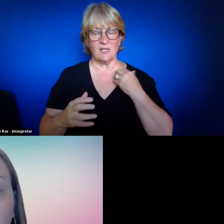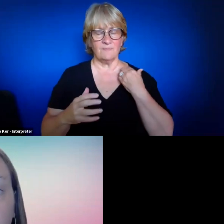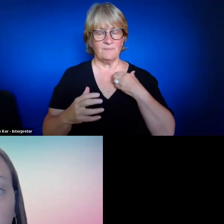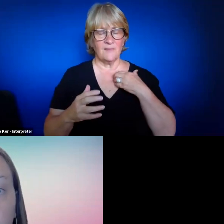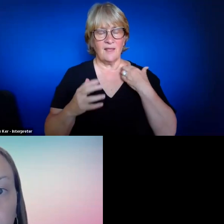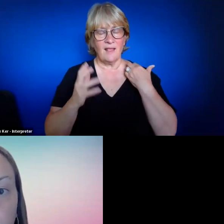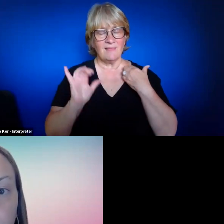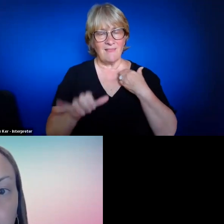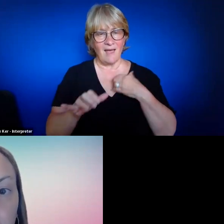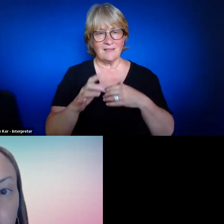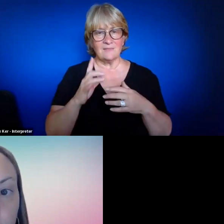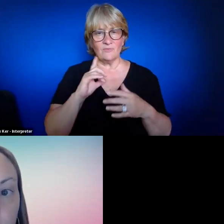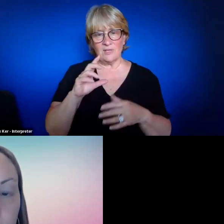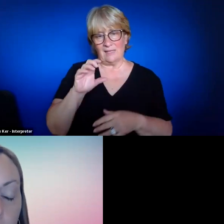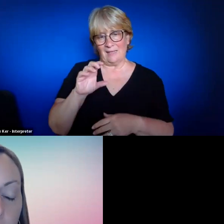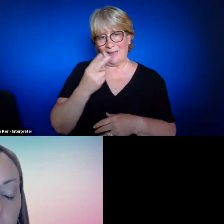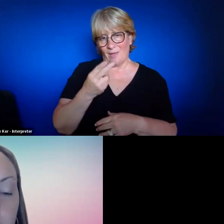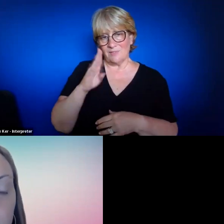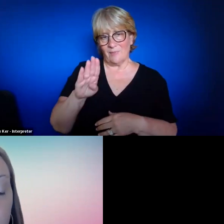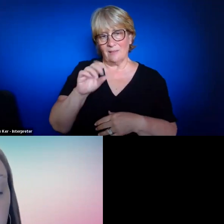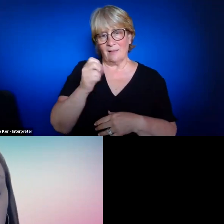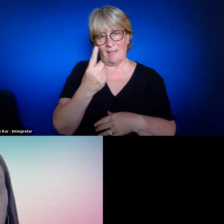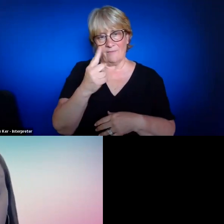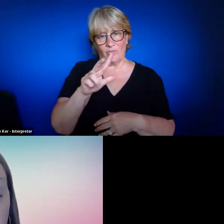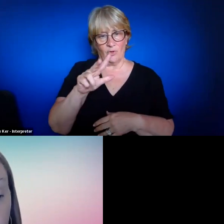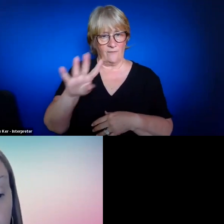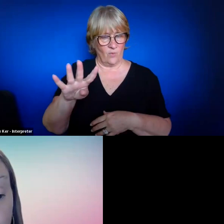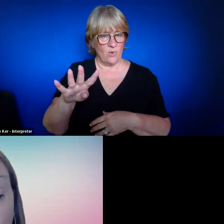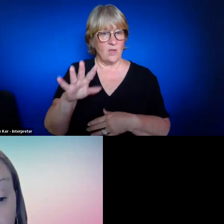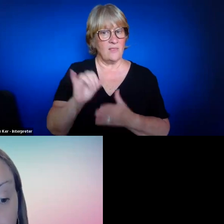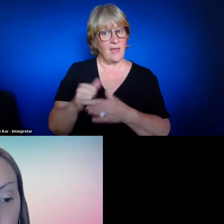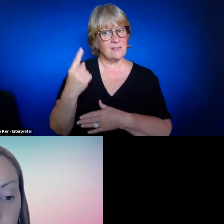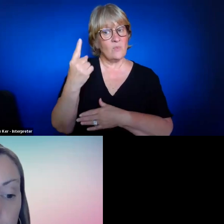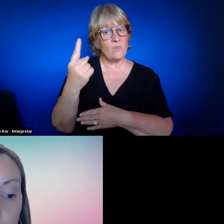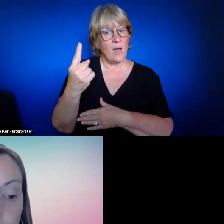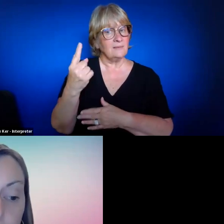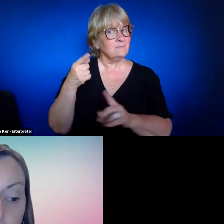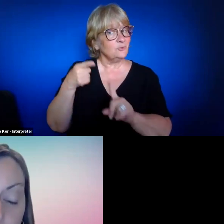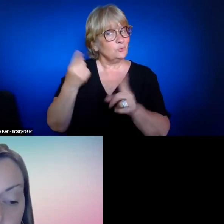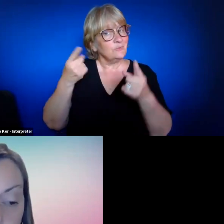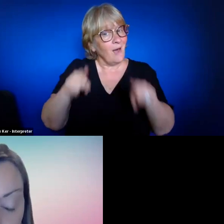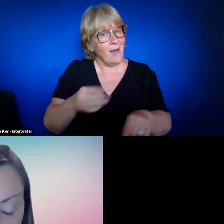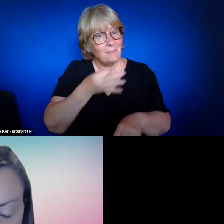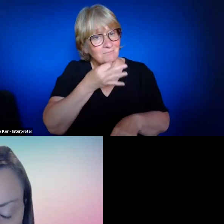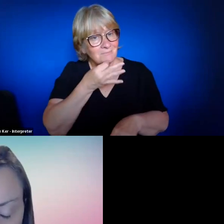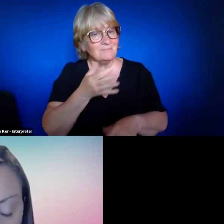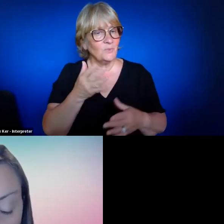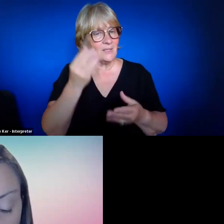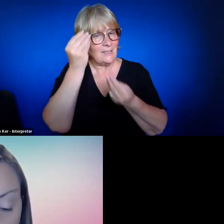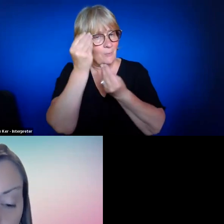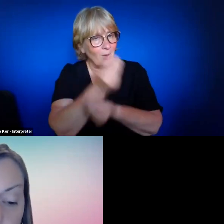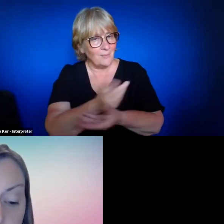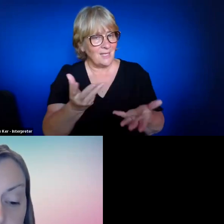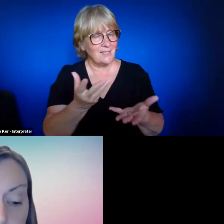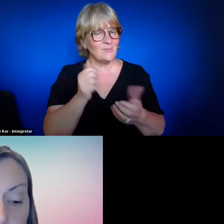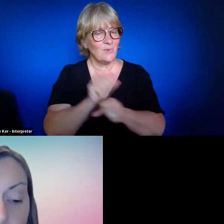further in House Bill 1134. So that's kind of one to come. So we'll keep everybody updated as we